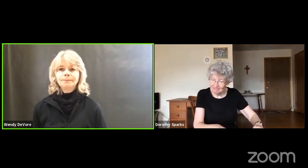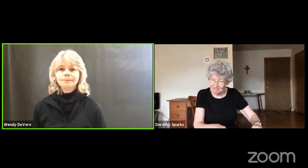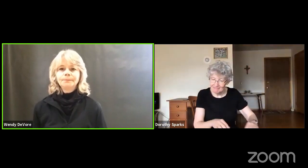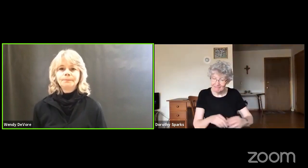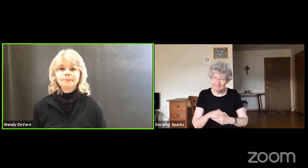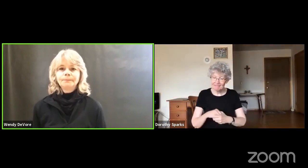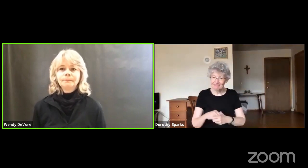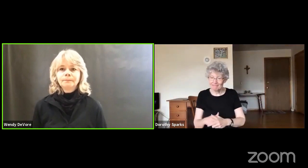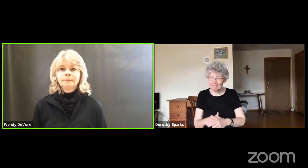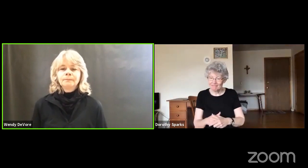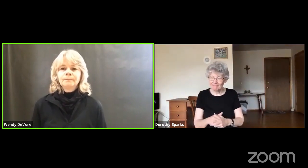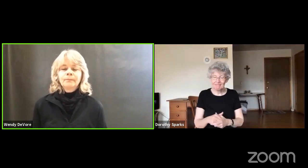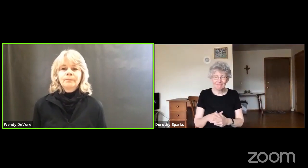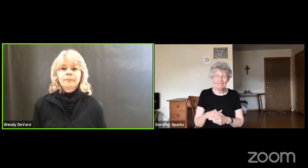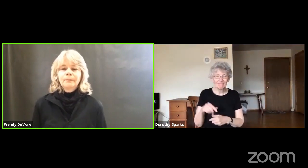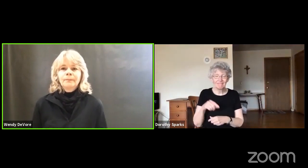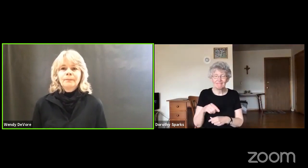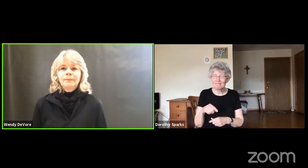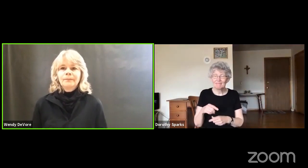Surrender.